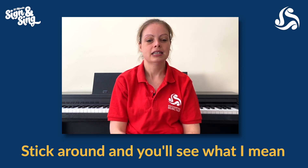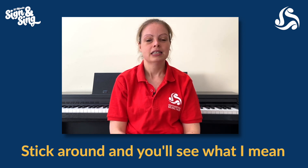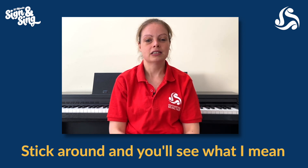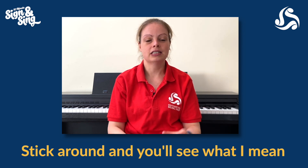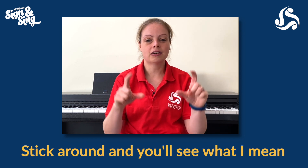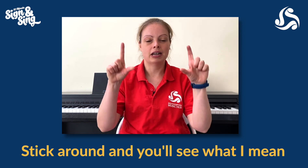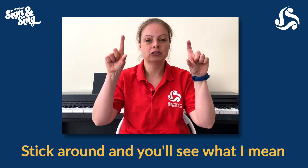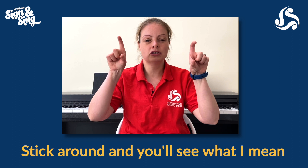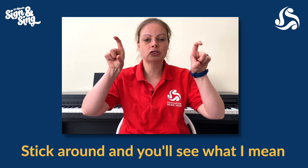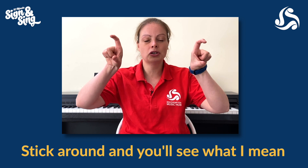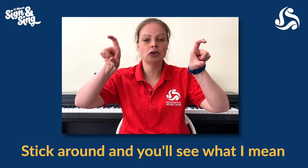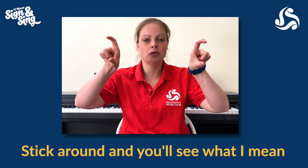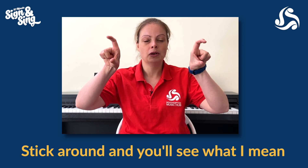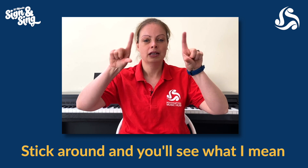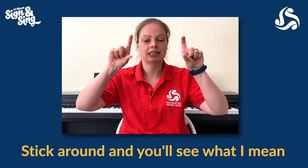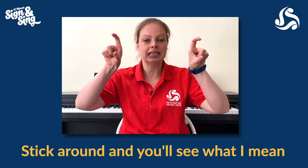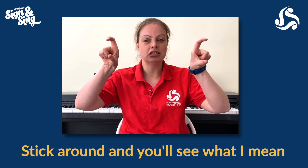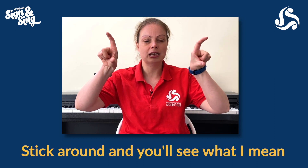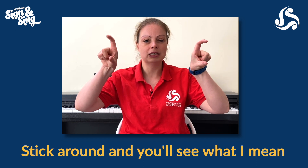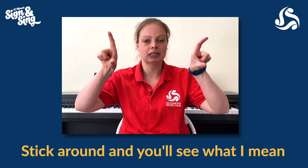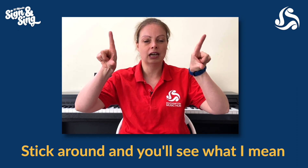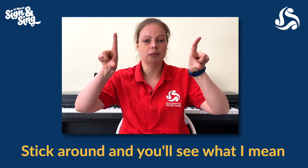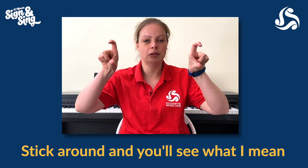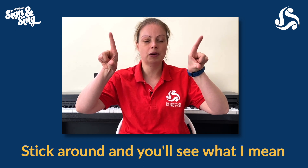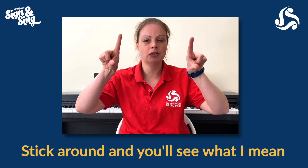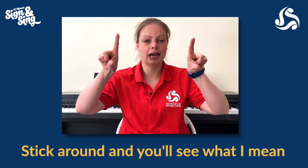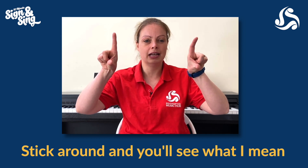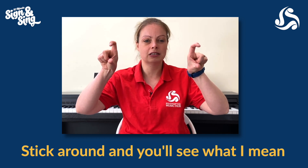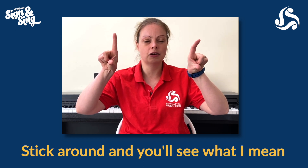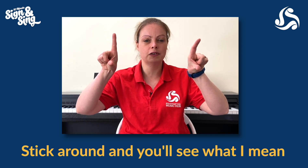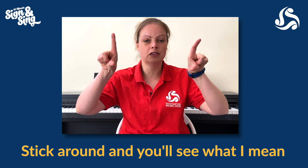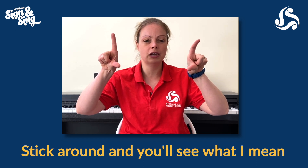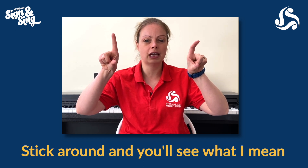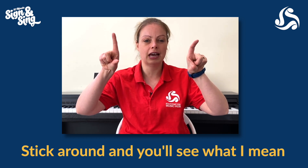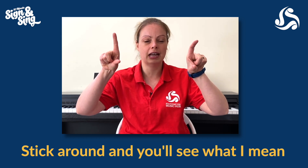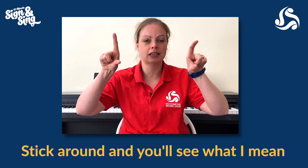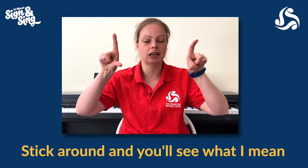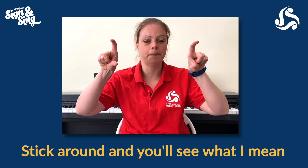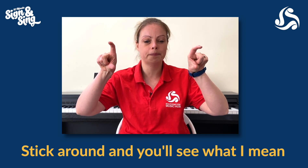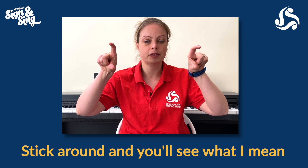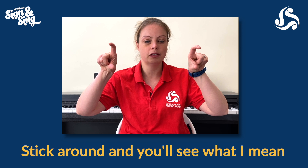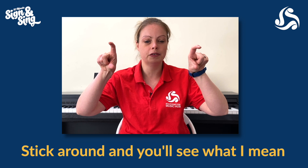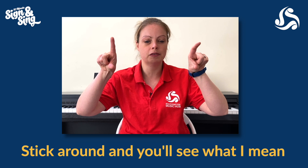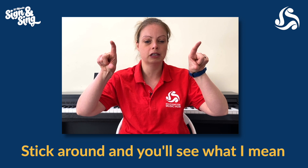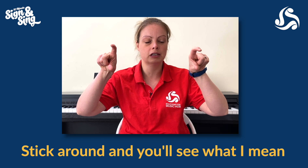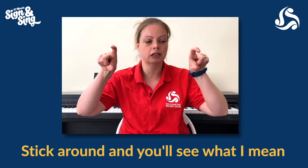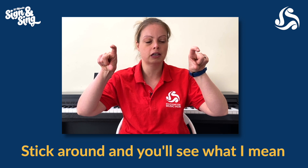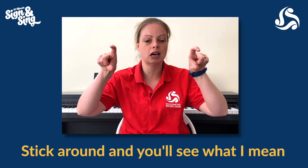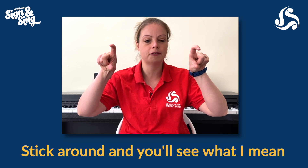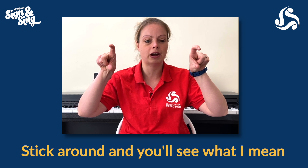mean. So stick around 2 C shapes this time with both hands. So first finger and thumb. Your first